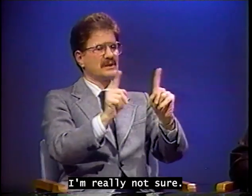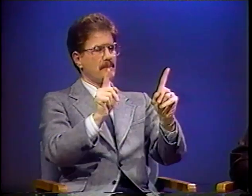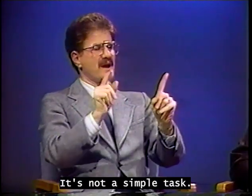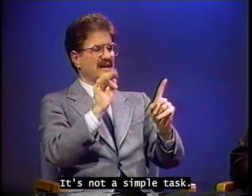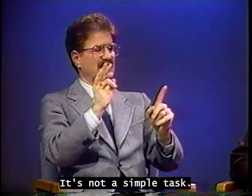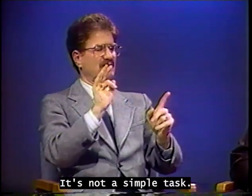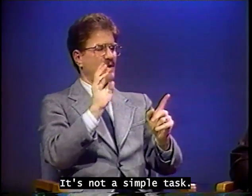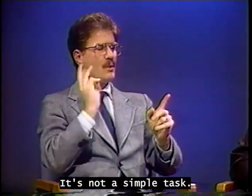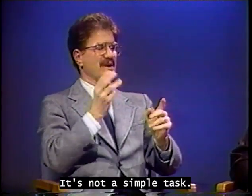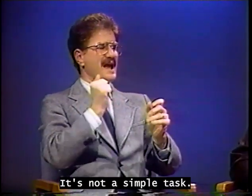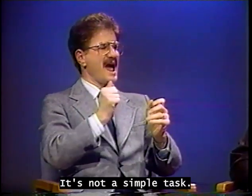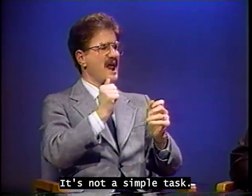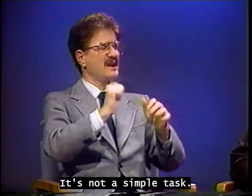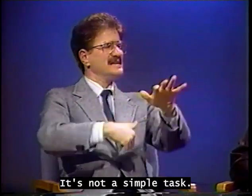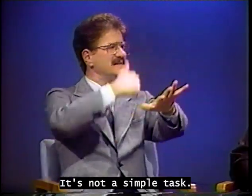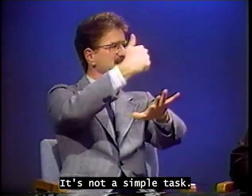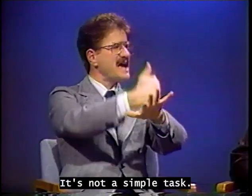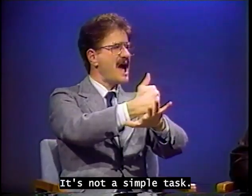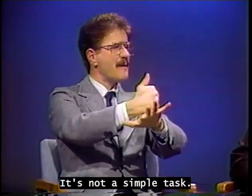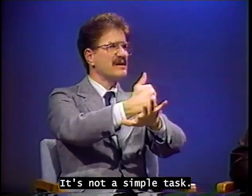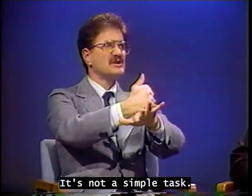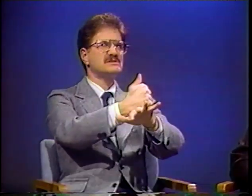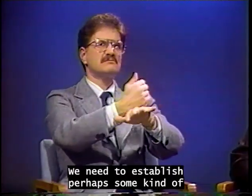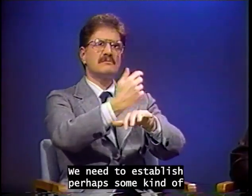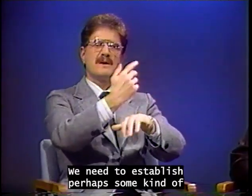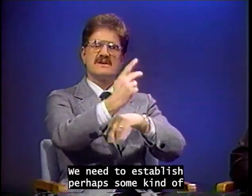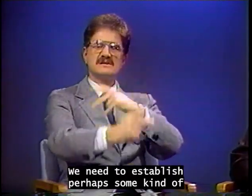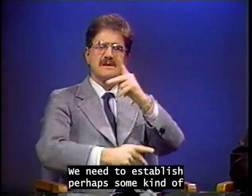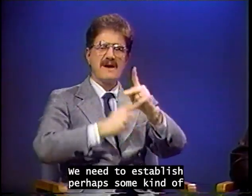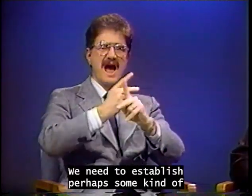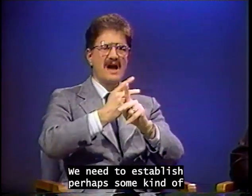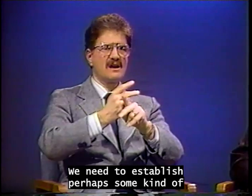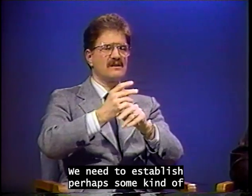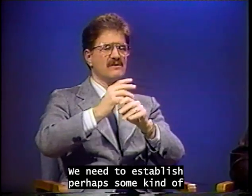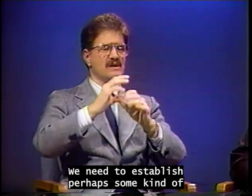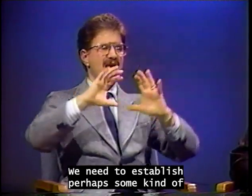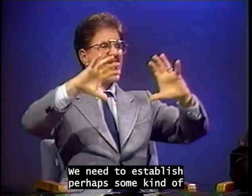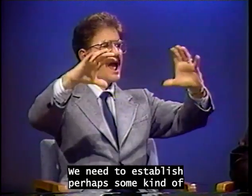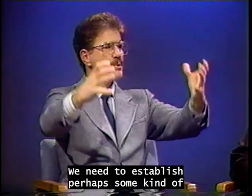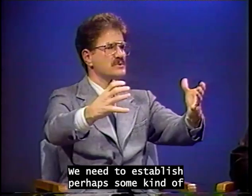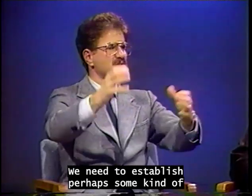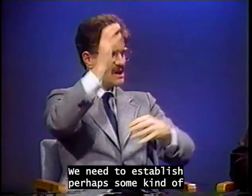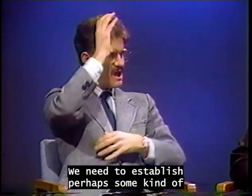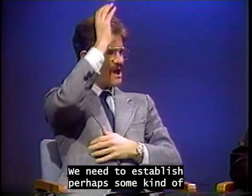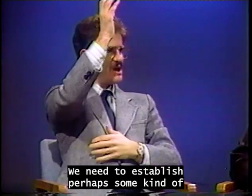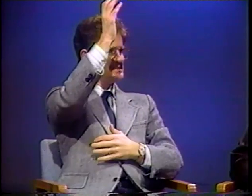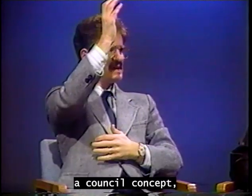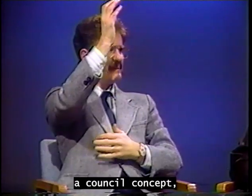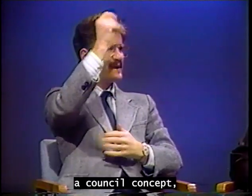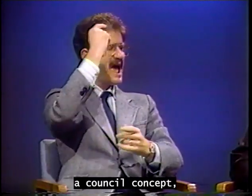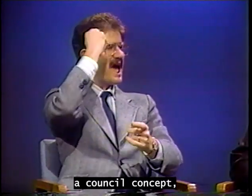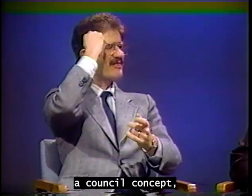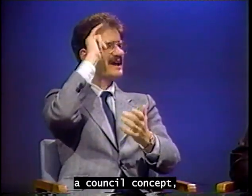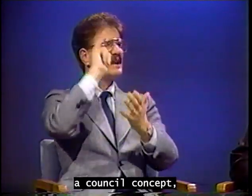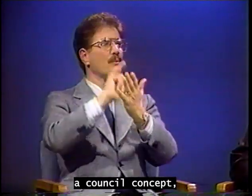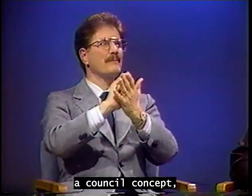It's not a simple task. We need to establish perhaps some kind of council